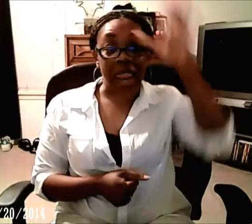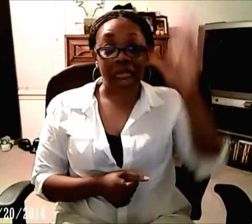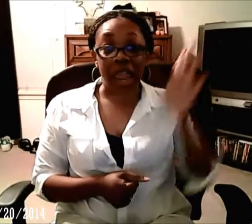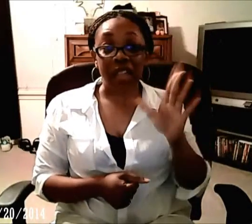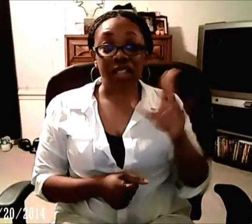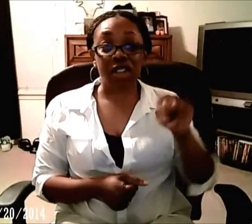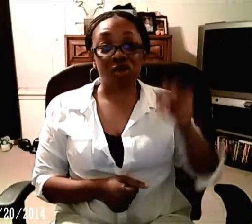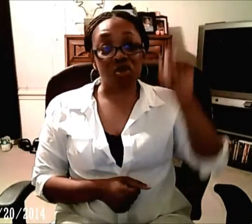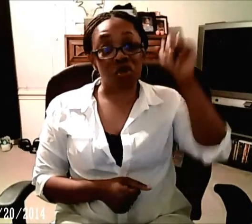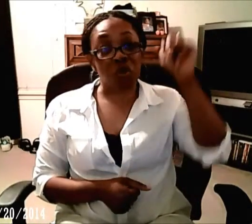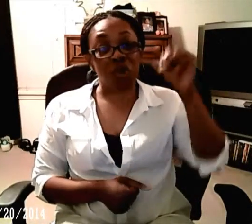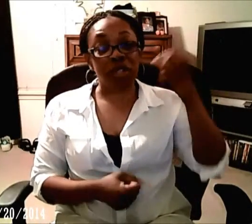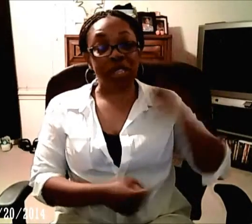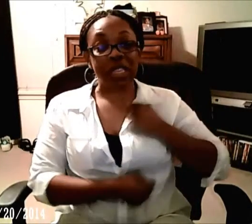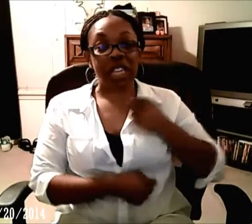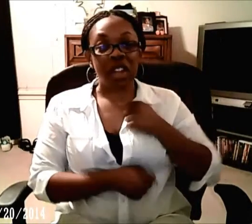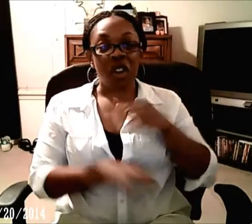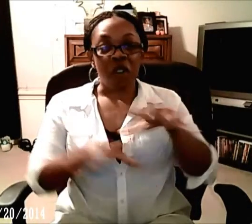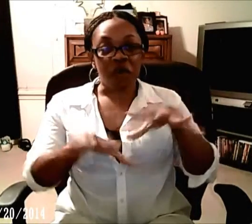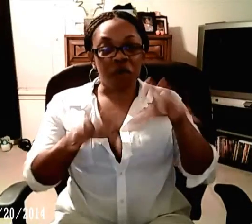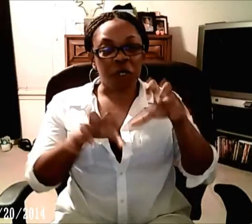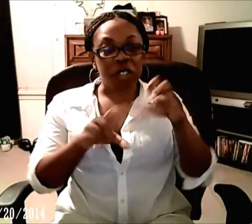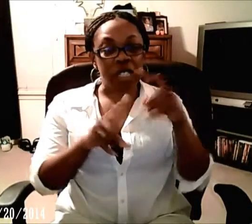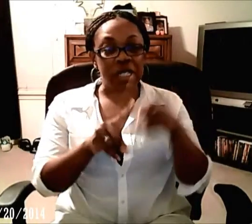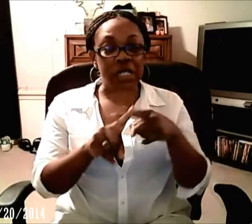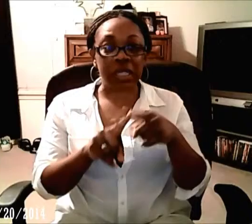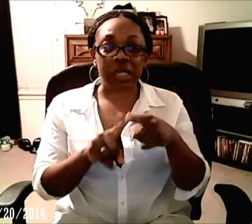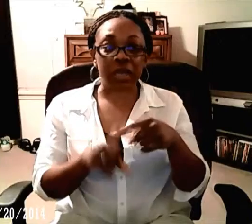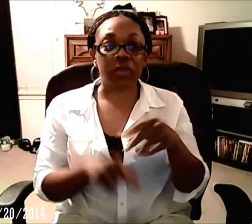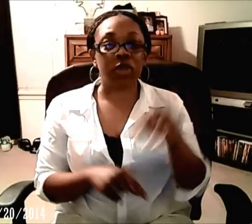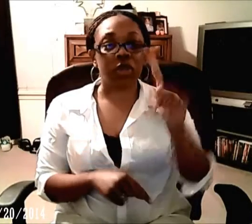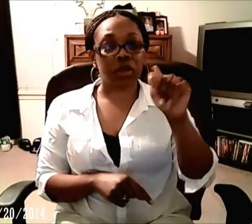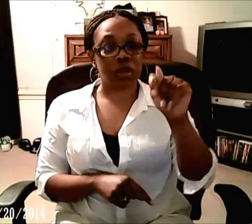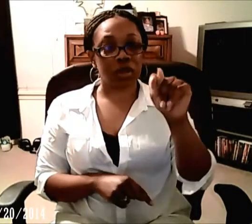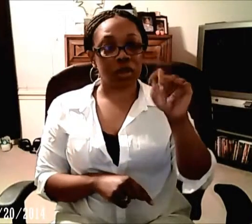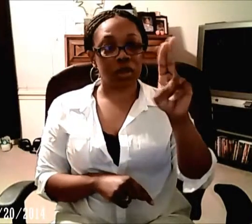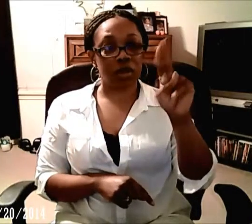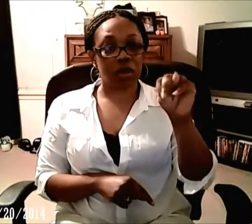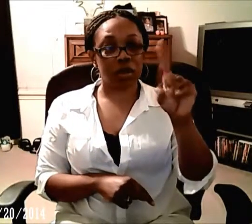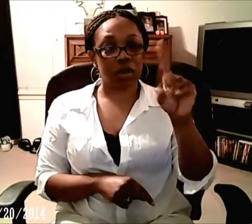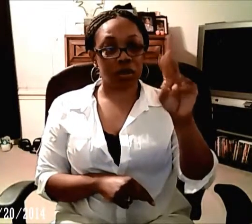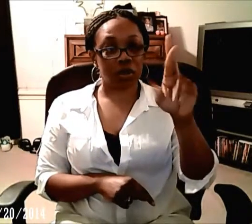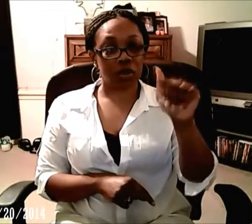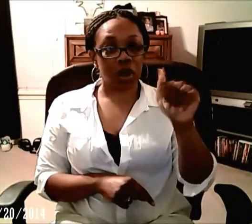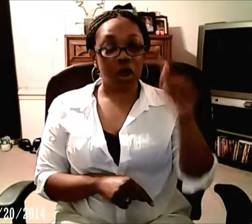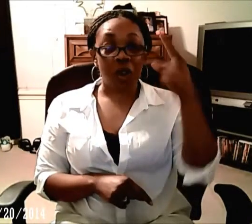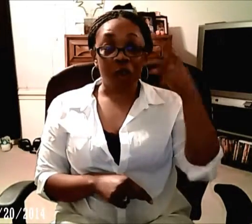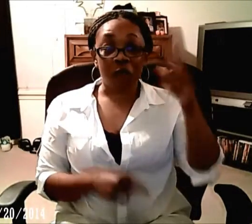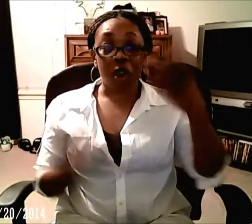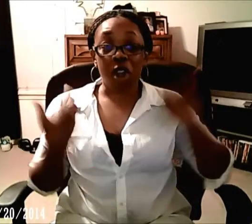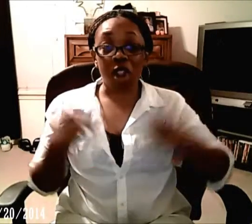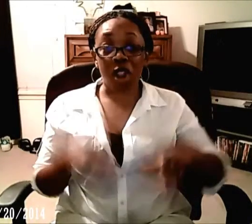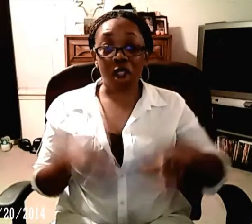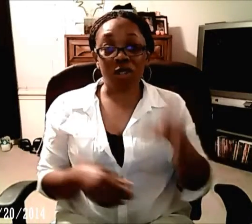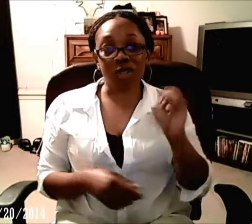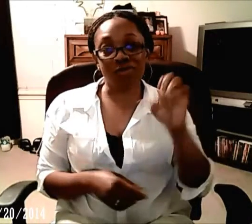and they're dealing with freezing temperatures up there in the tundra. For clothing, they're doing seal skin. They